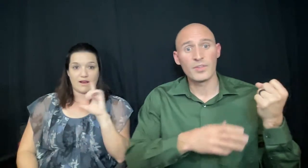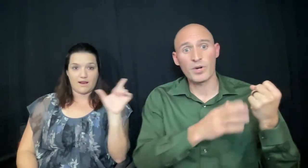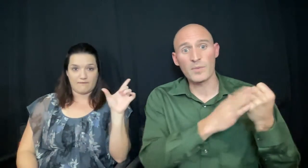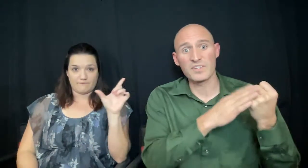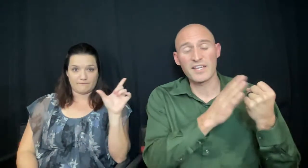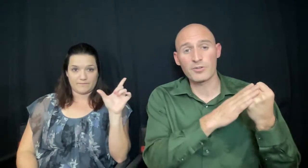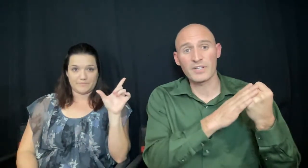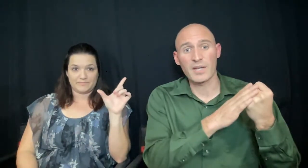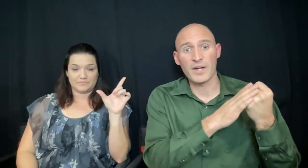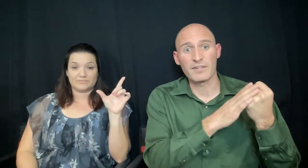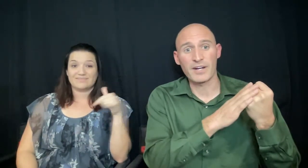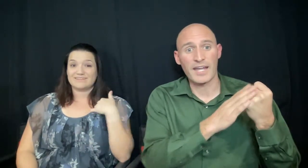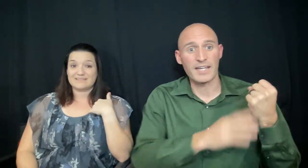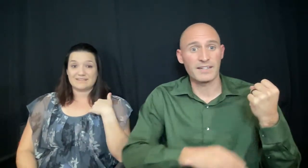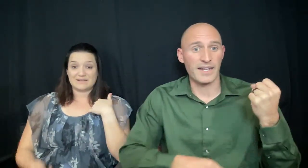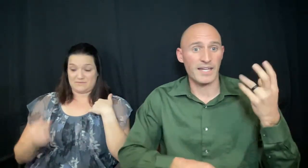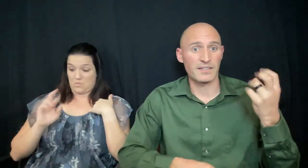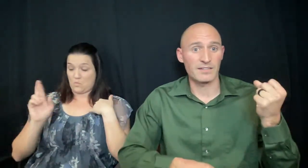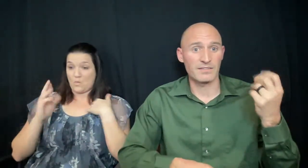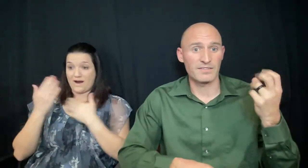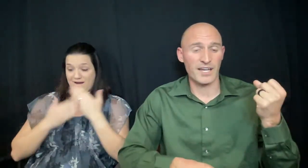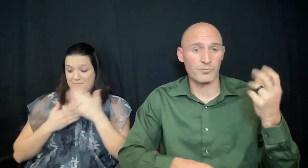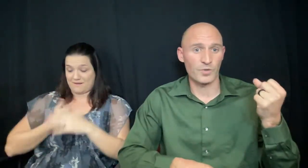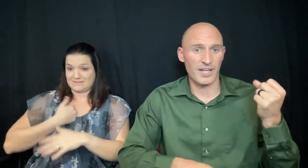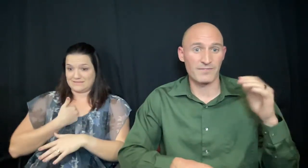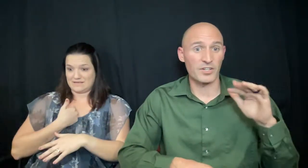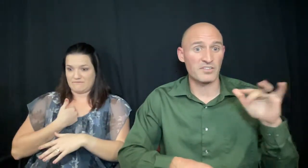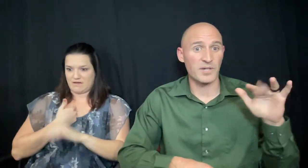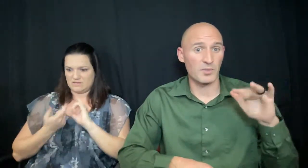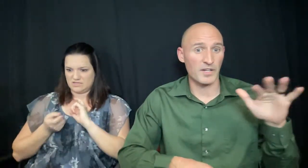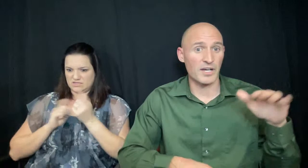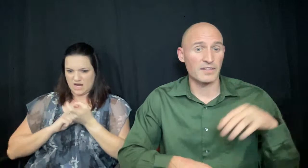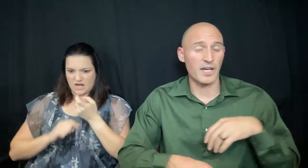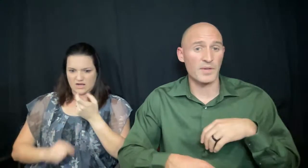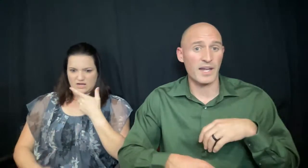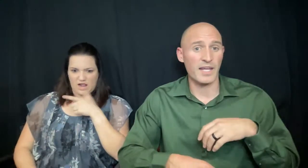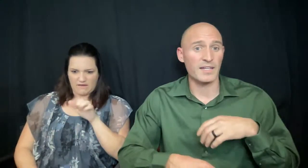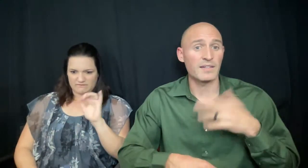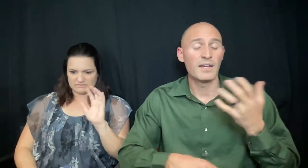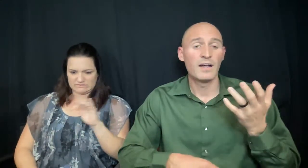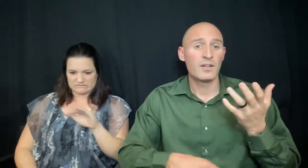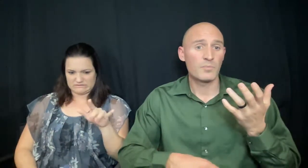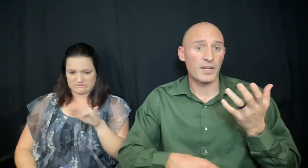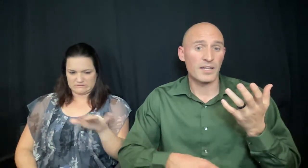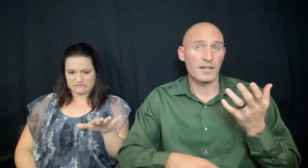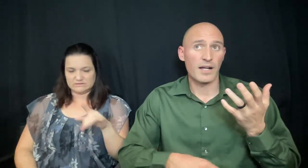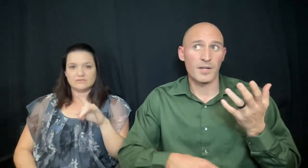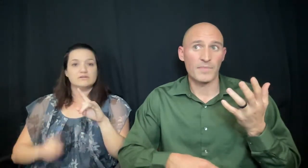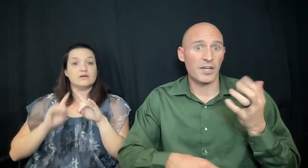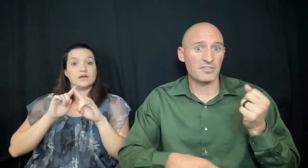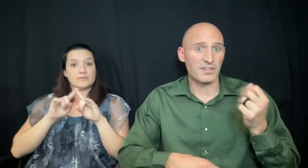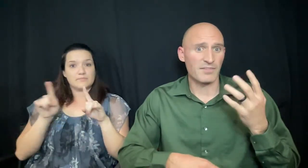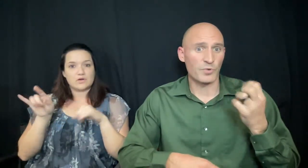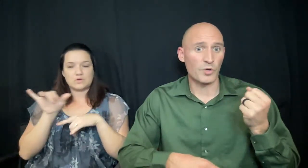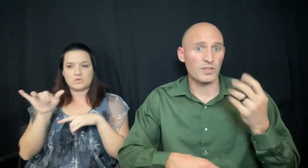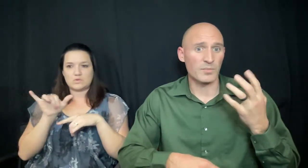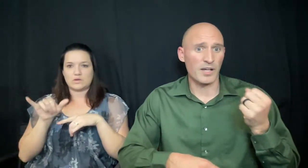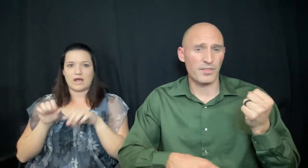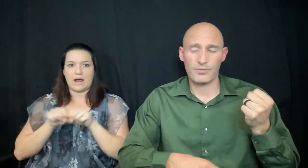problem is not only am I right-handed and I had to sign and fingerspell with my non-dominant hand, but I also have broken about 3